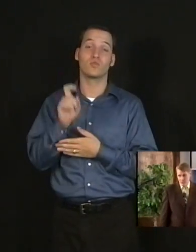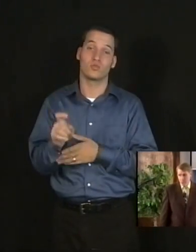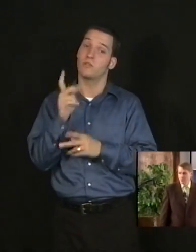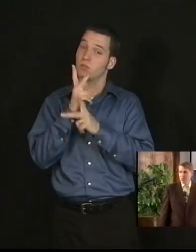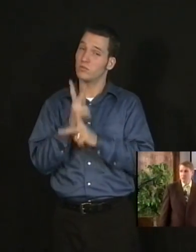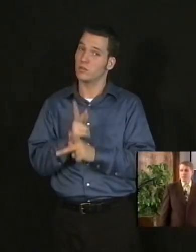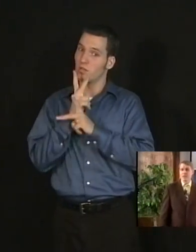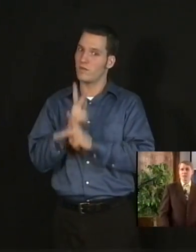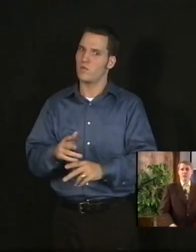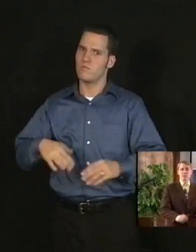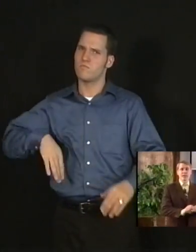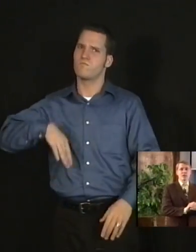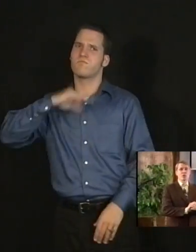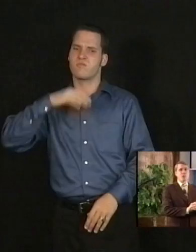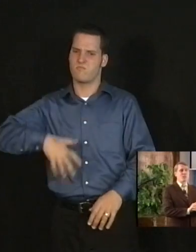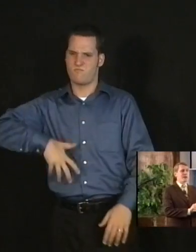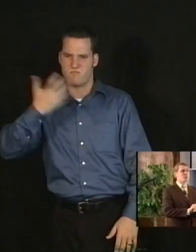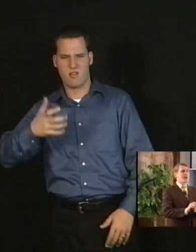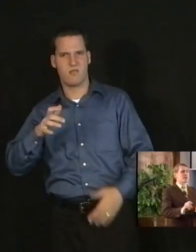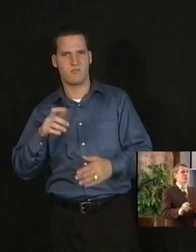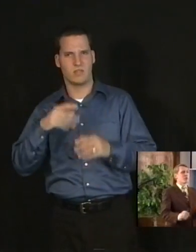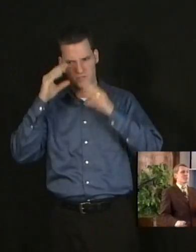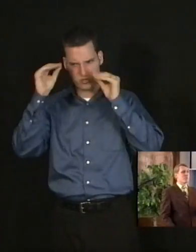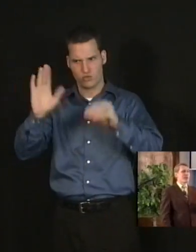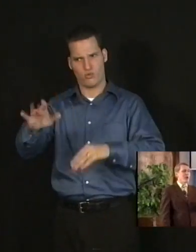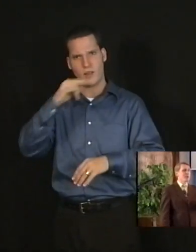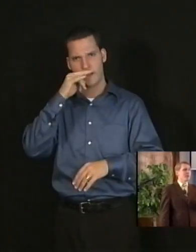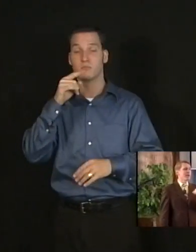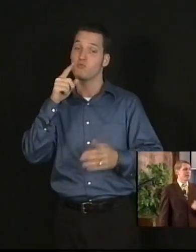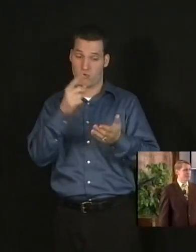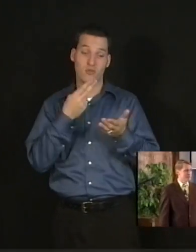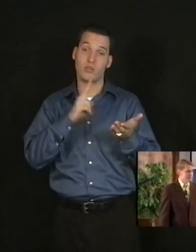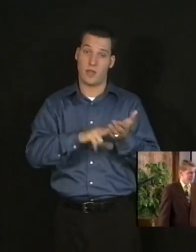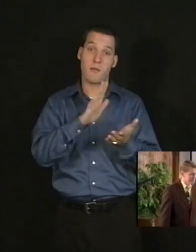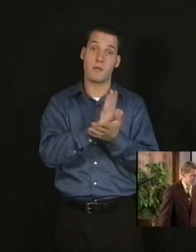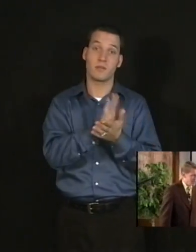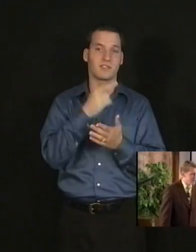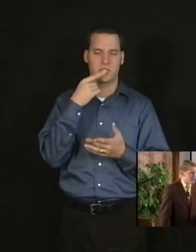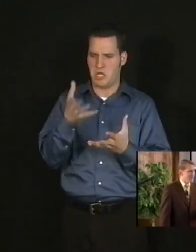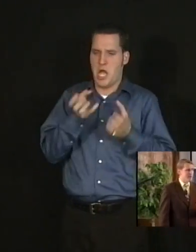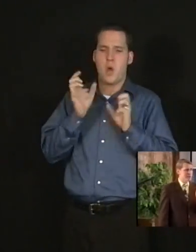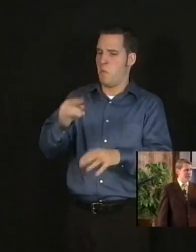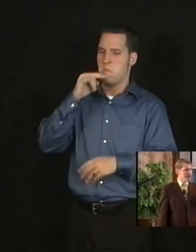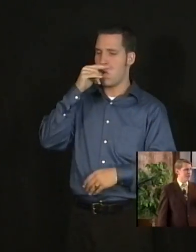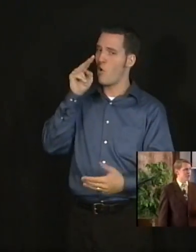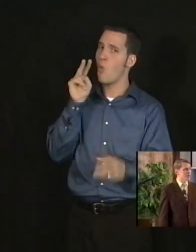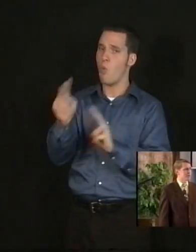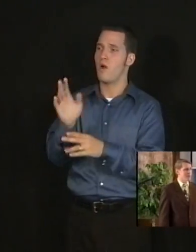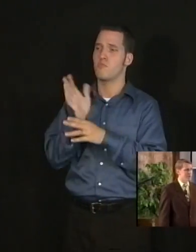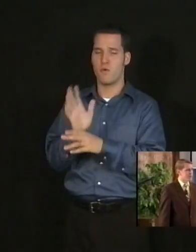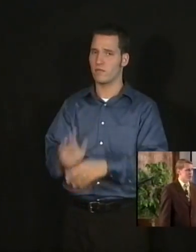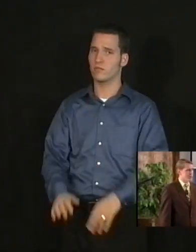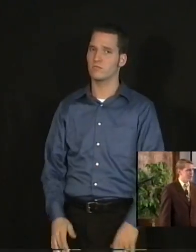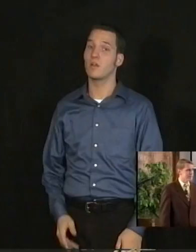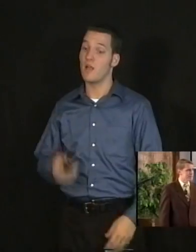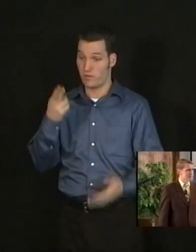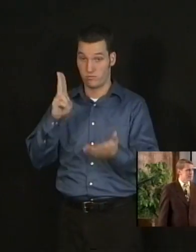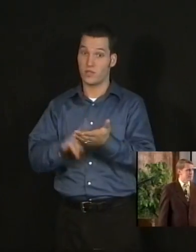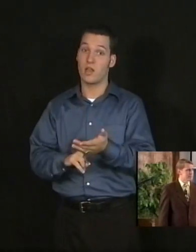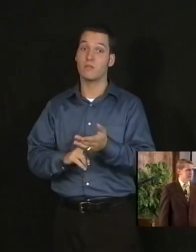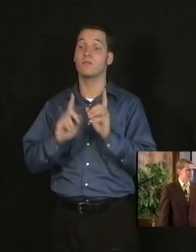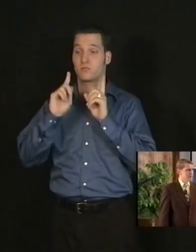kids. You can sign a statement saying, I don't want my child shown the movie Inherit the Wind. Have it notarized and take it into the school. They won't show your